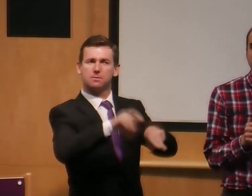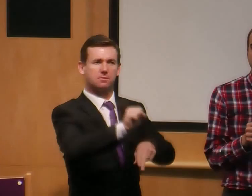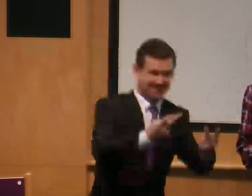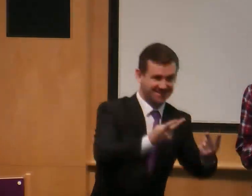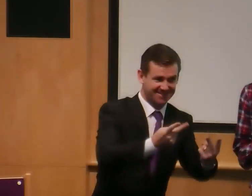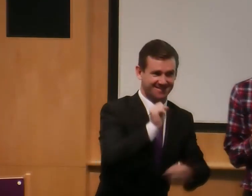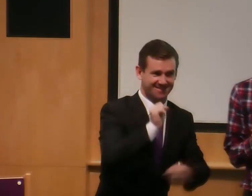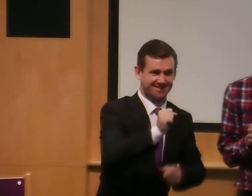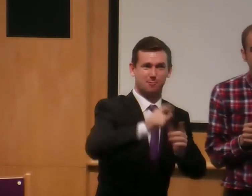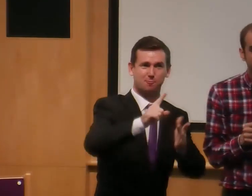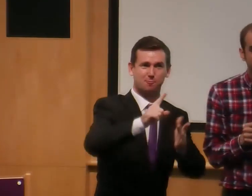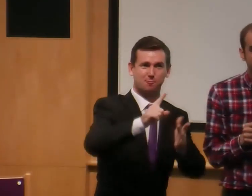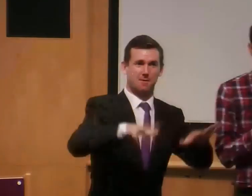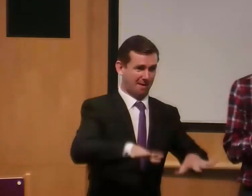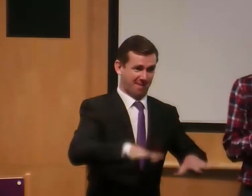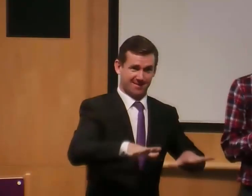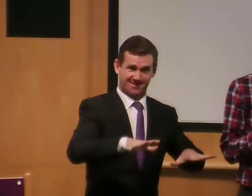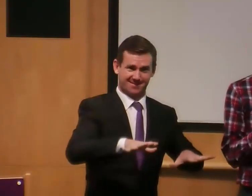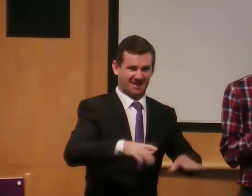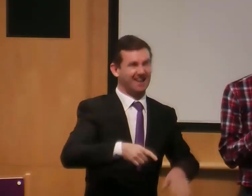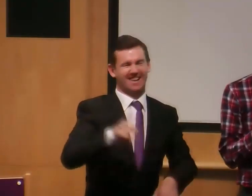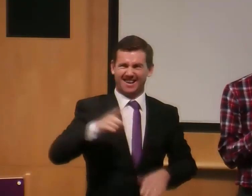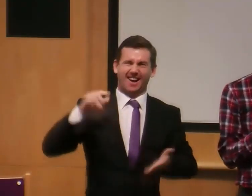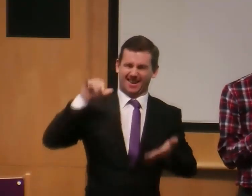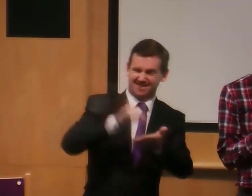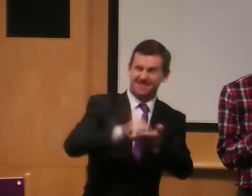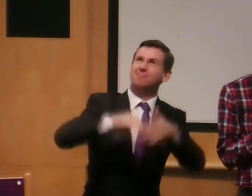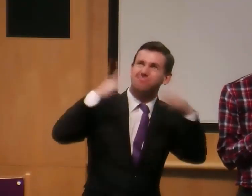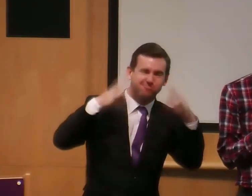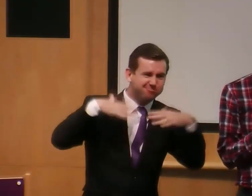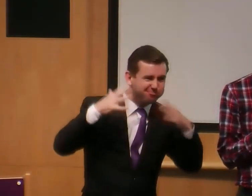went out fast on another very wet and windy day back in October.